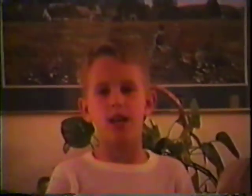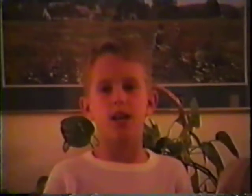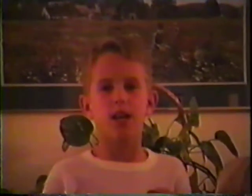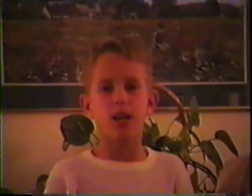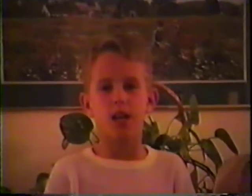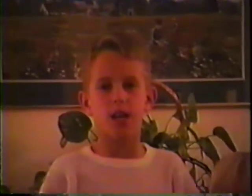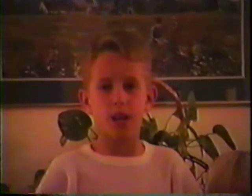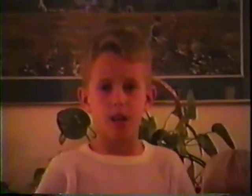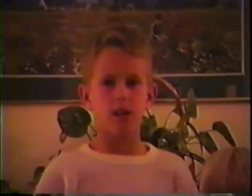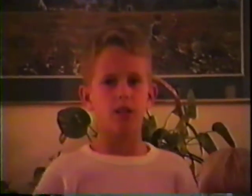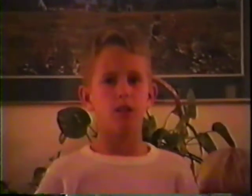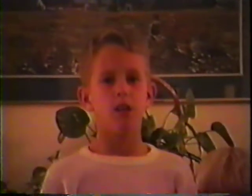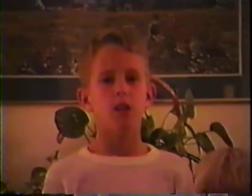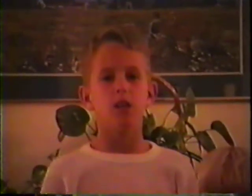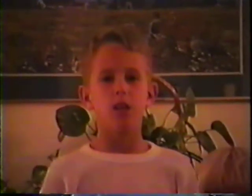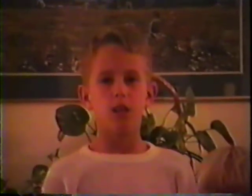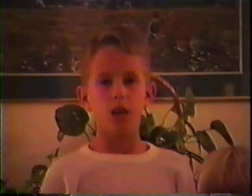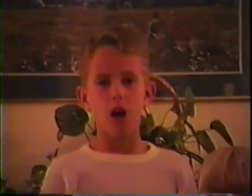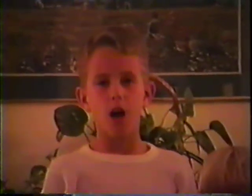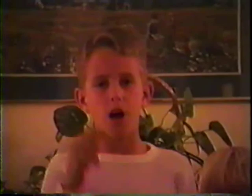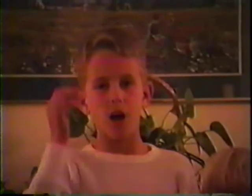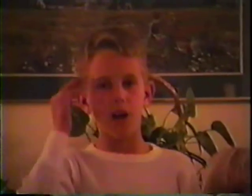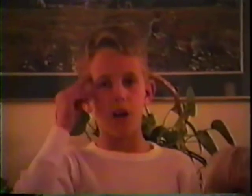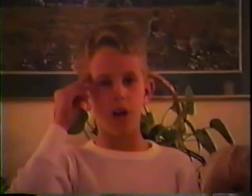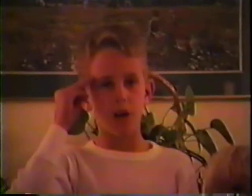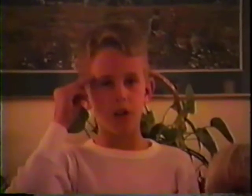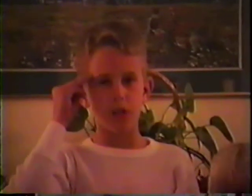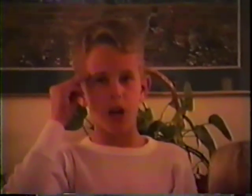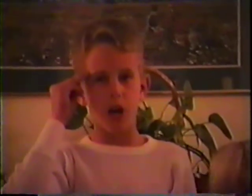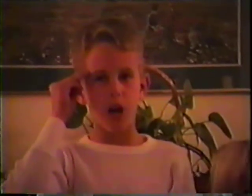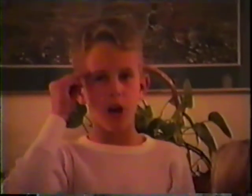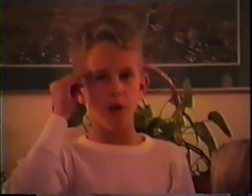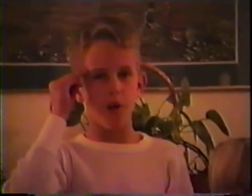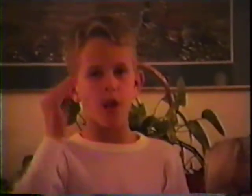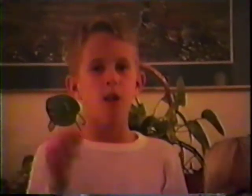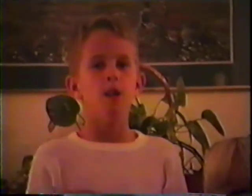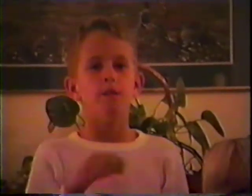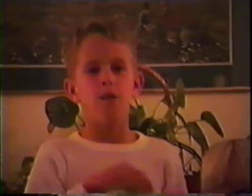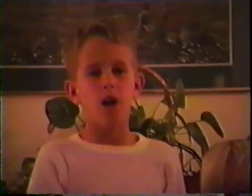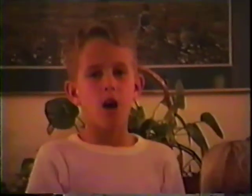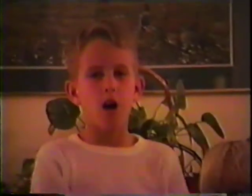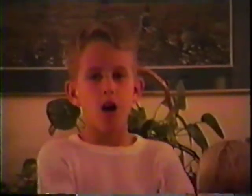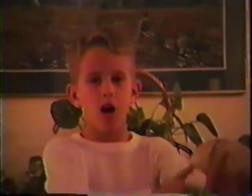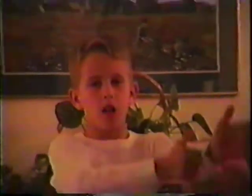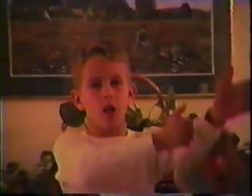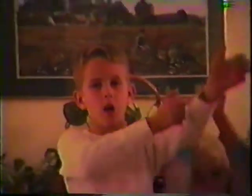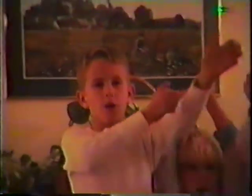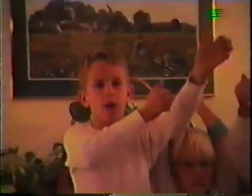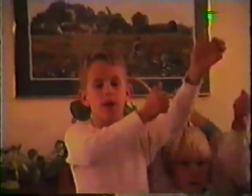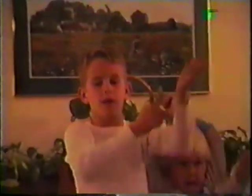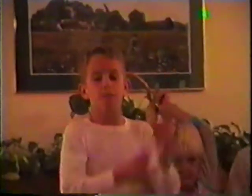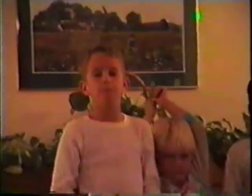He knows I will follow Him,